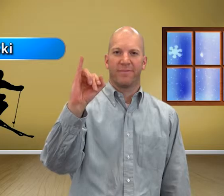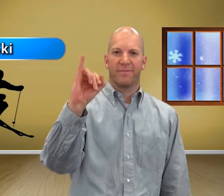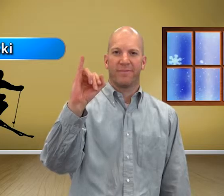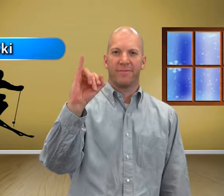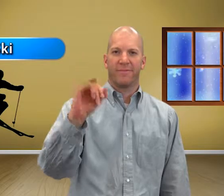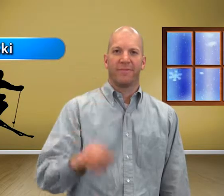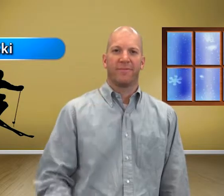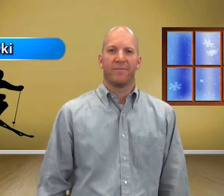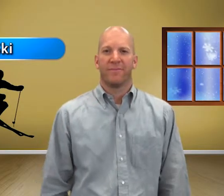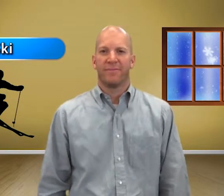Ski.